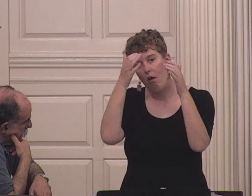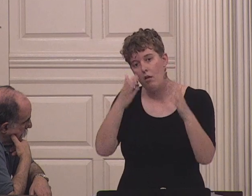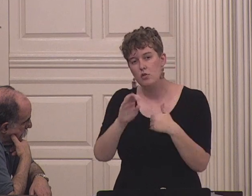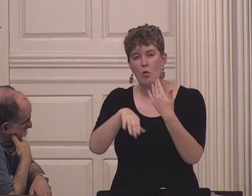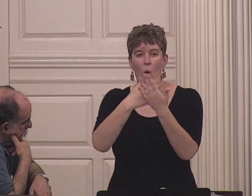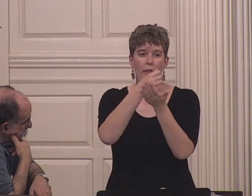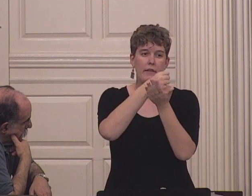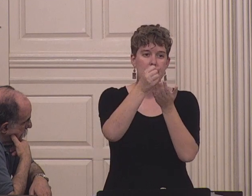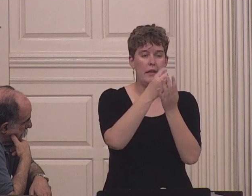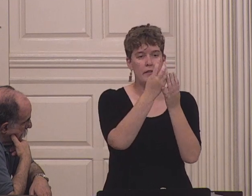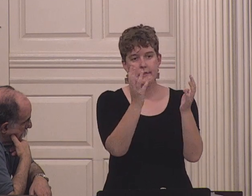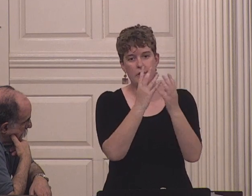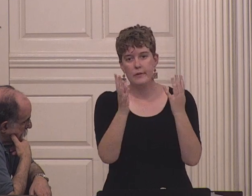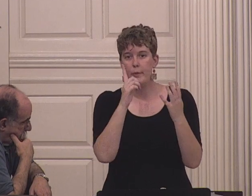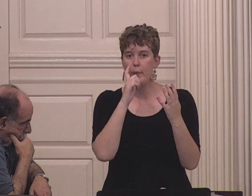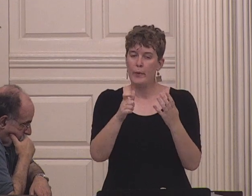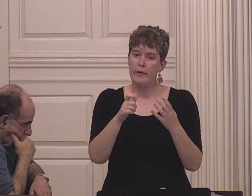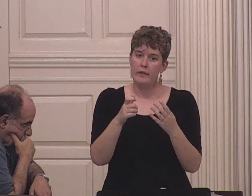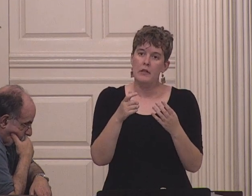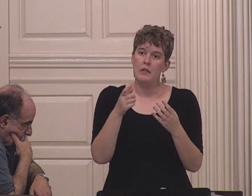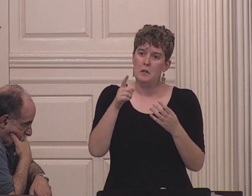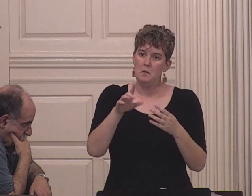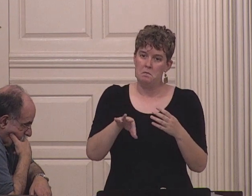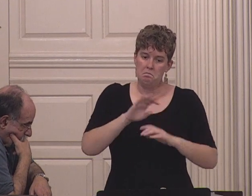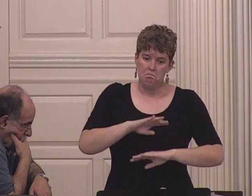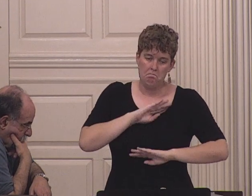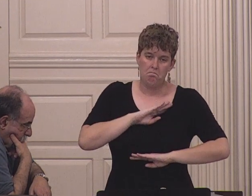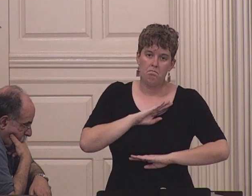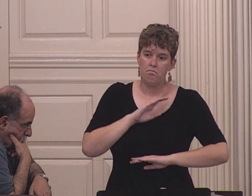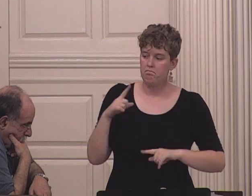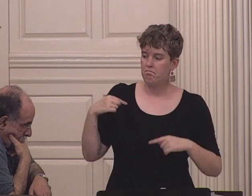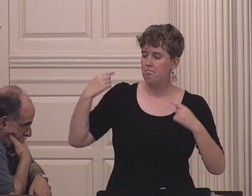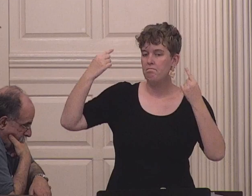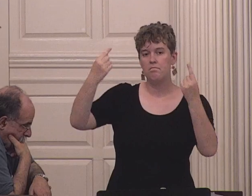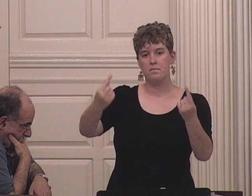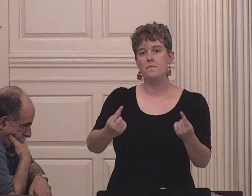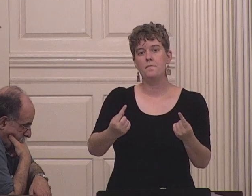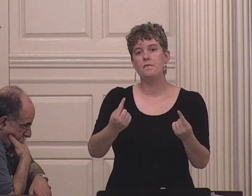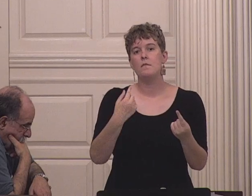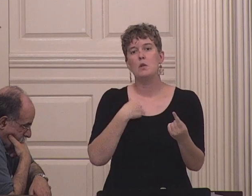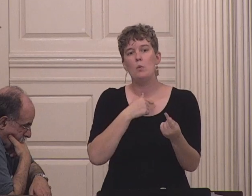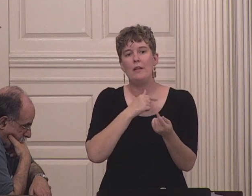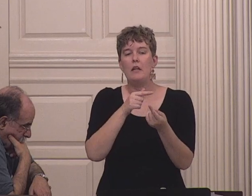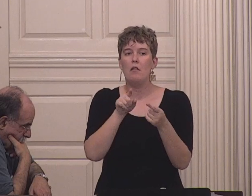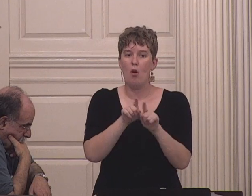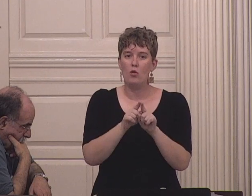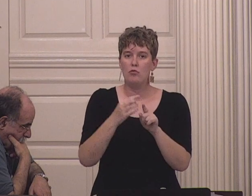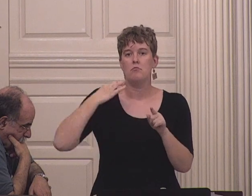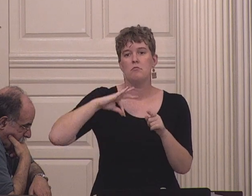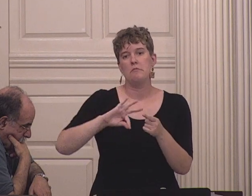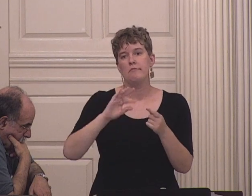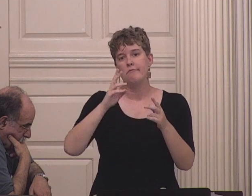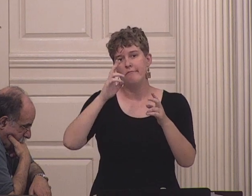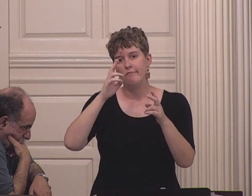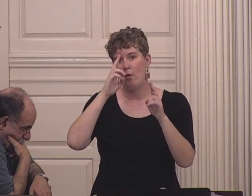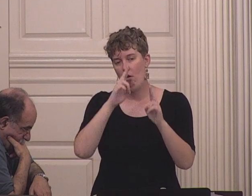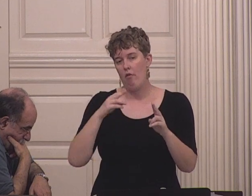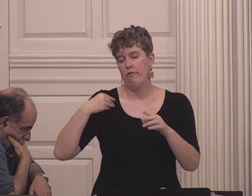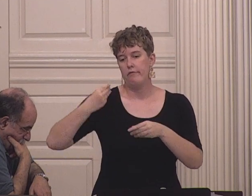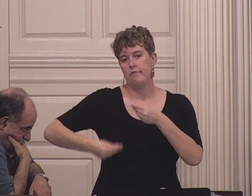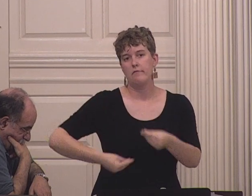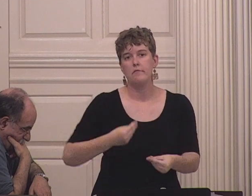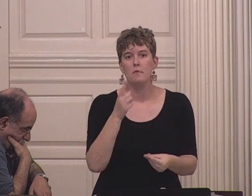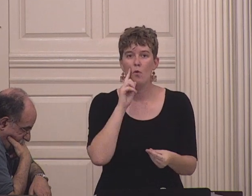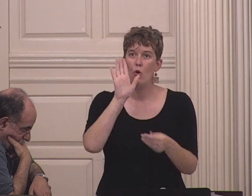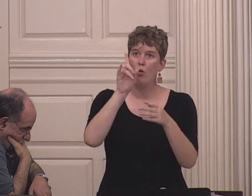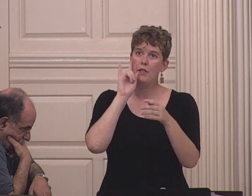saints who have pleased you throughout the ages, we may merit to be coheirs to eternal life, and may praise and glorify